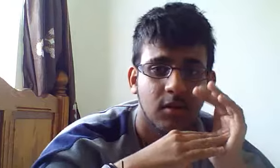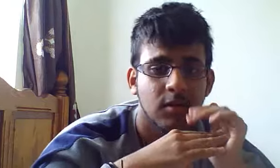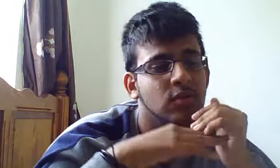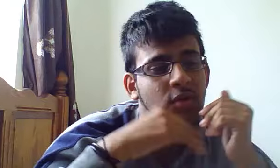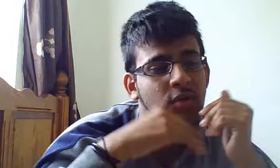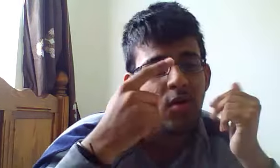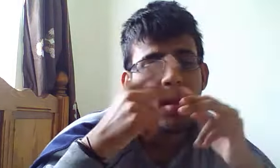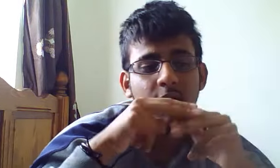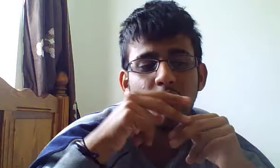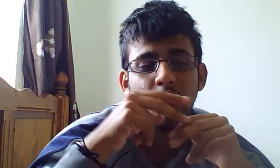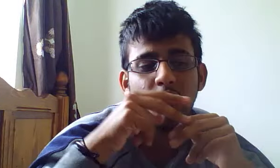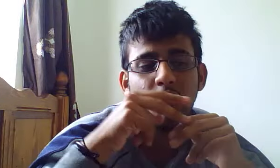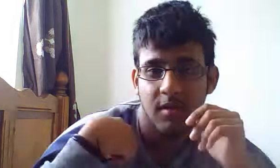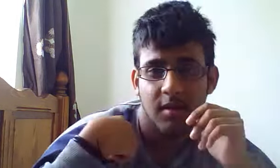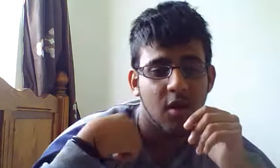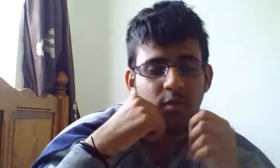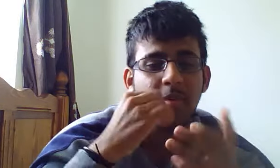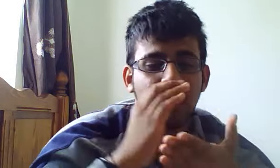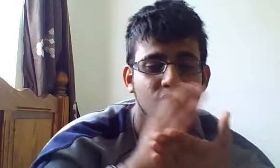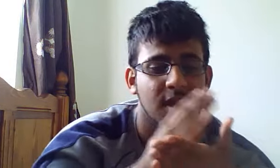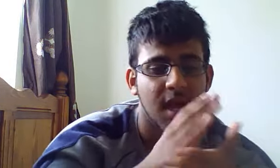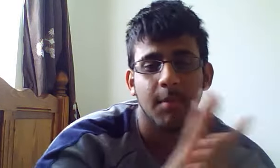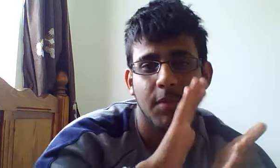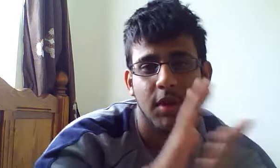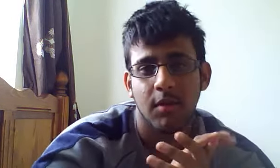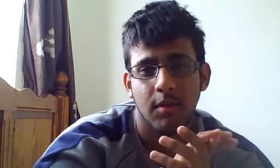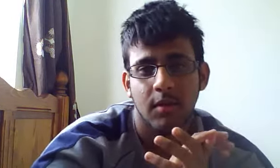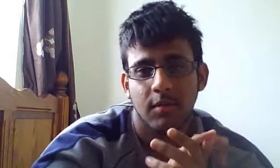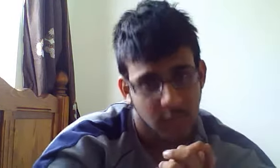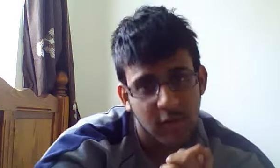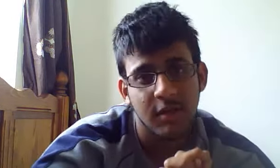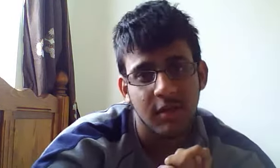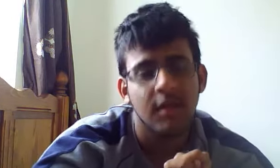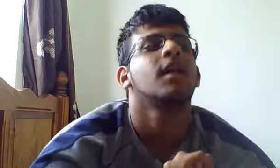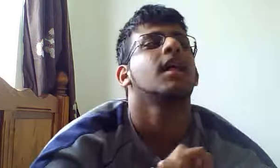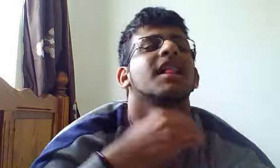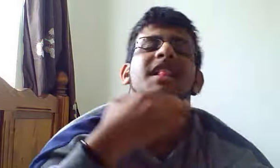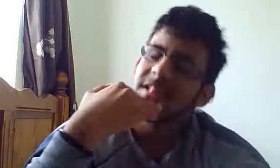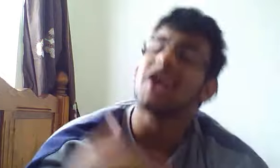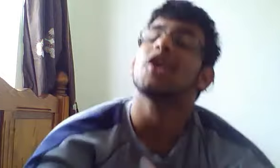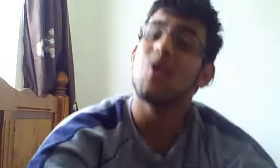So if you tell me, I will be really happy. Okay? Thank you.